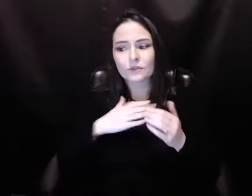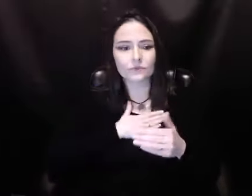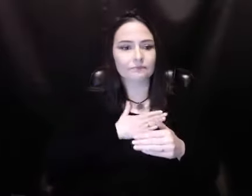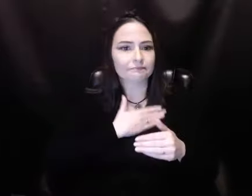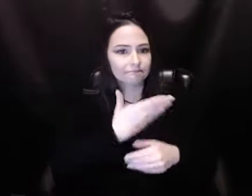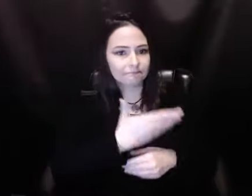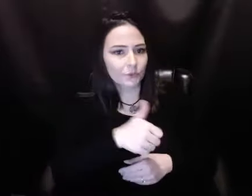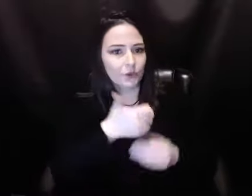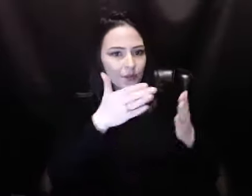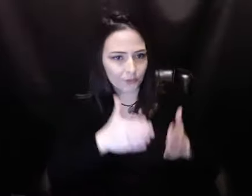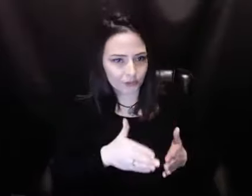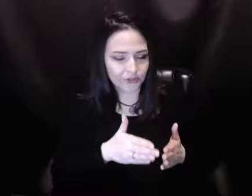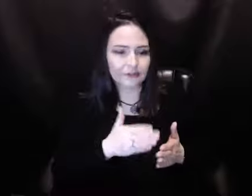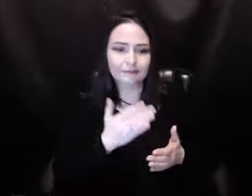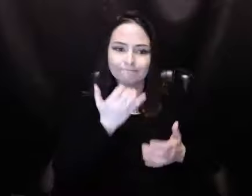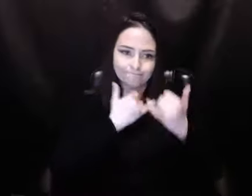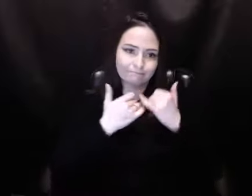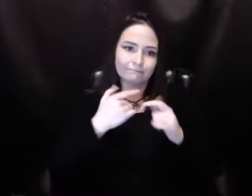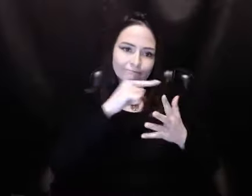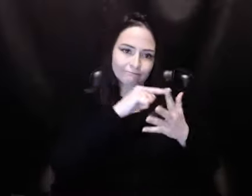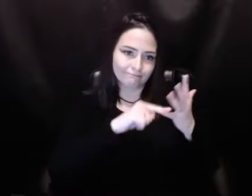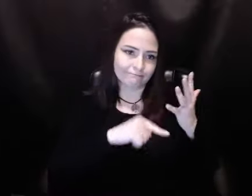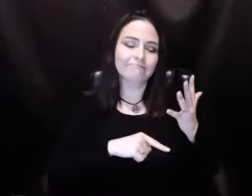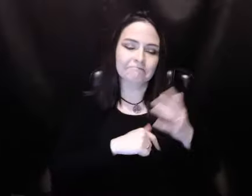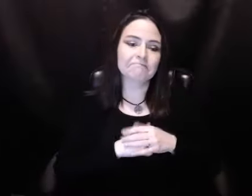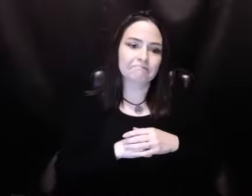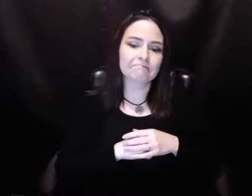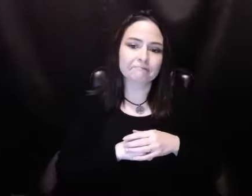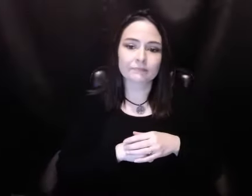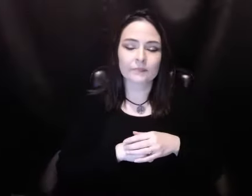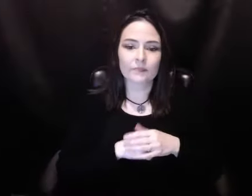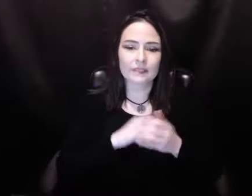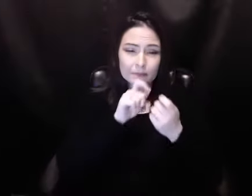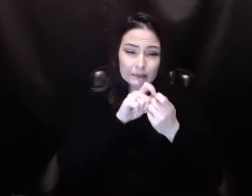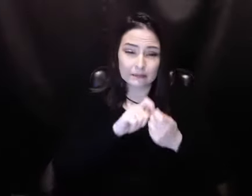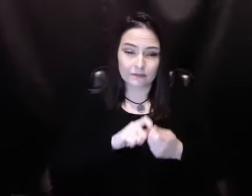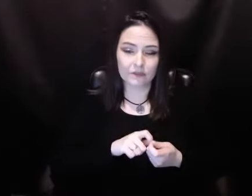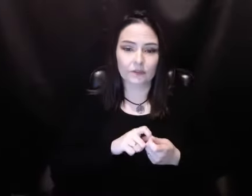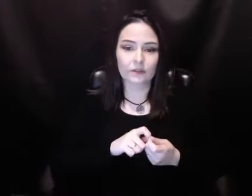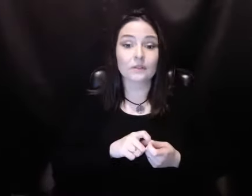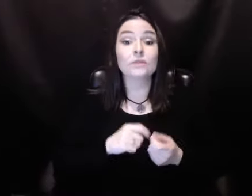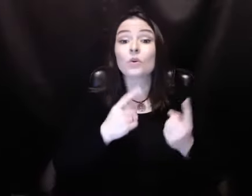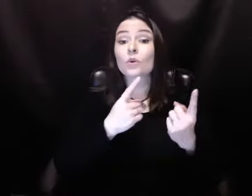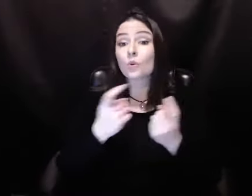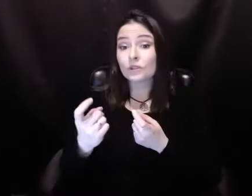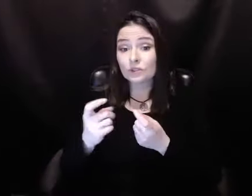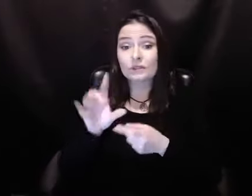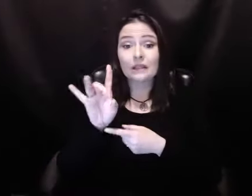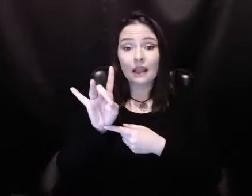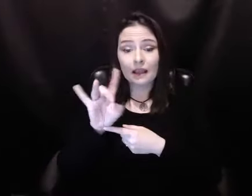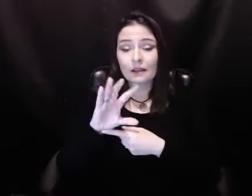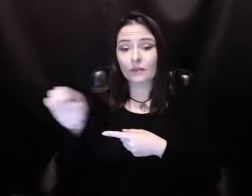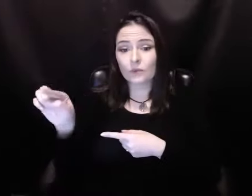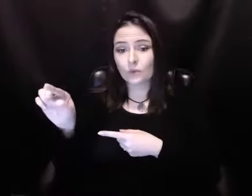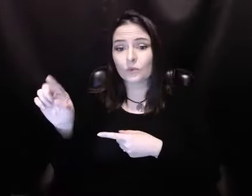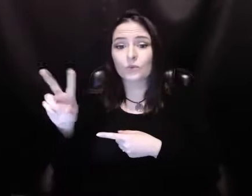I was in that incident and that I would one day need to make amends. Unfortunately for me, my dad has passed